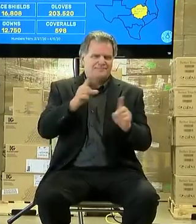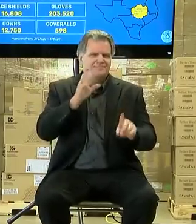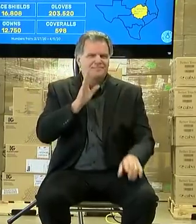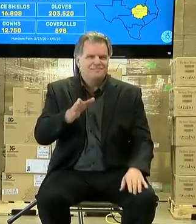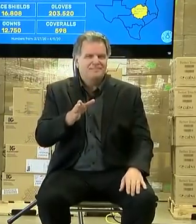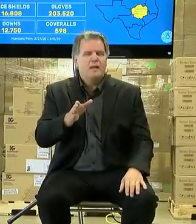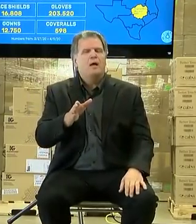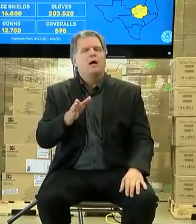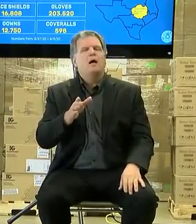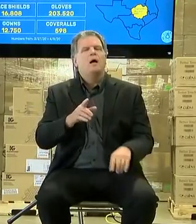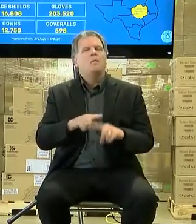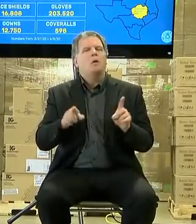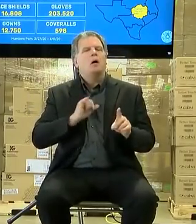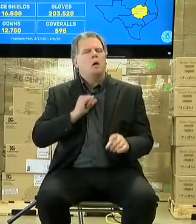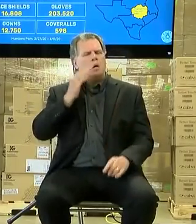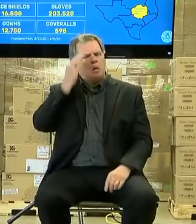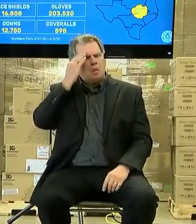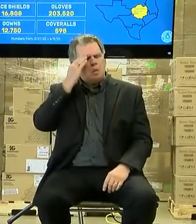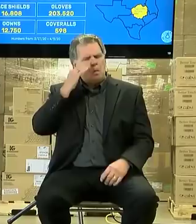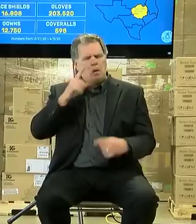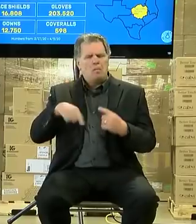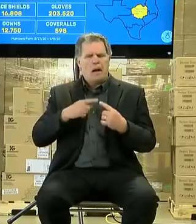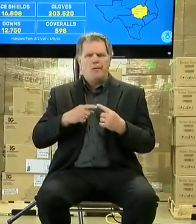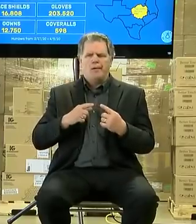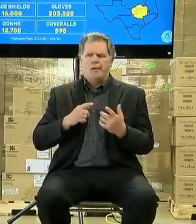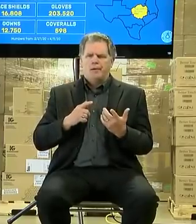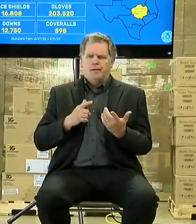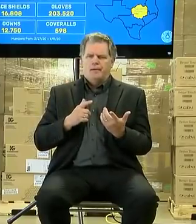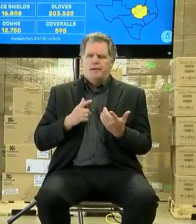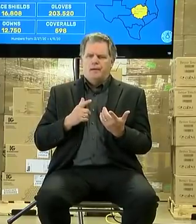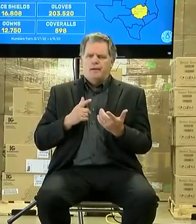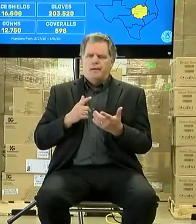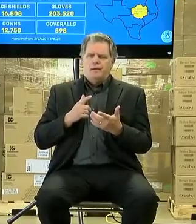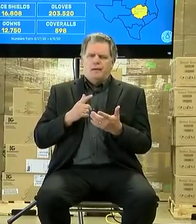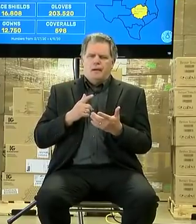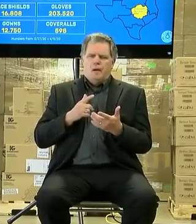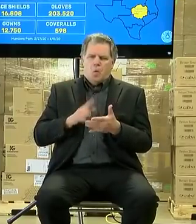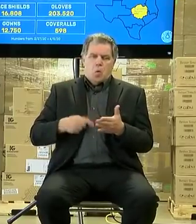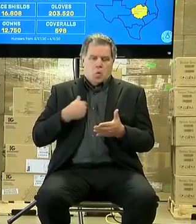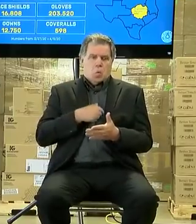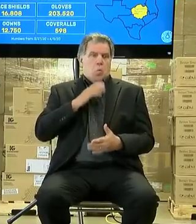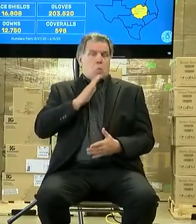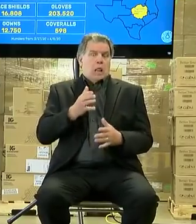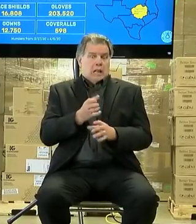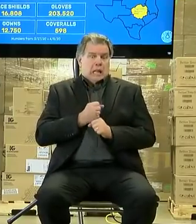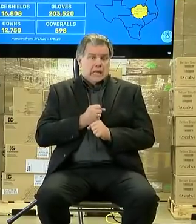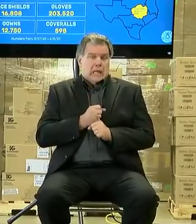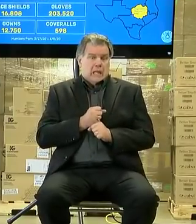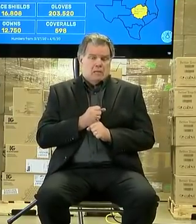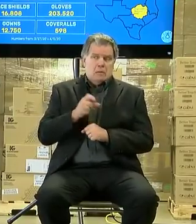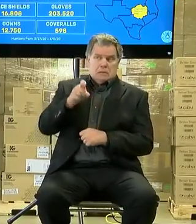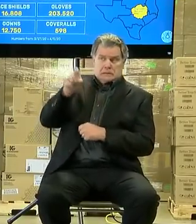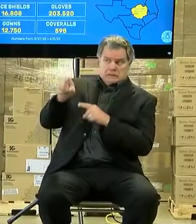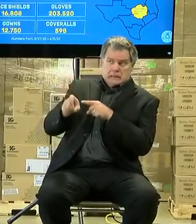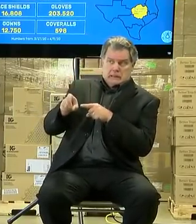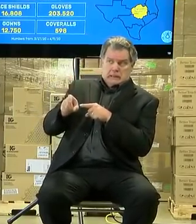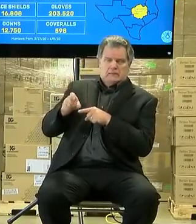knowing the information that I have and the visibility of what is coming in, Texas looks to be very well